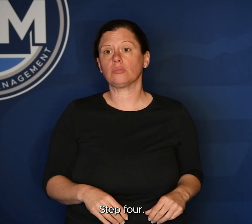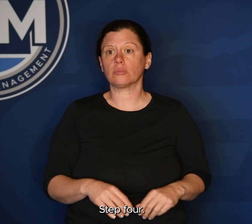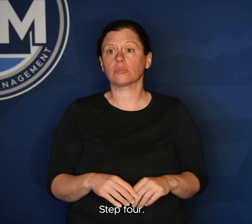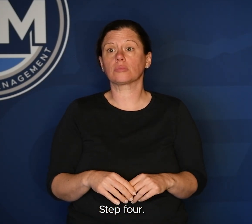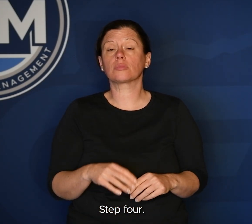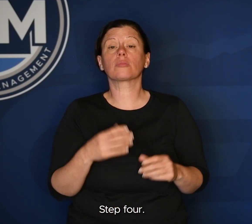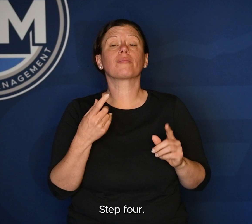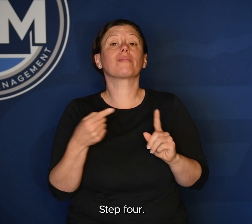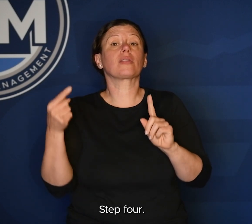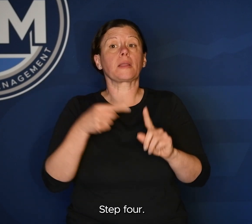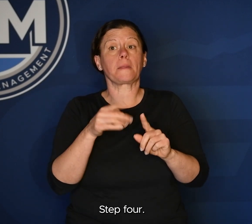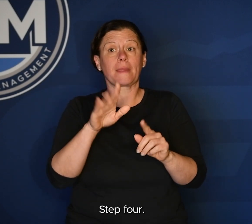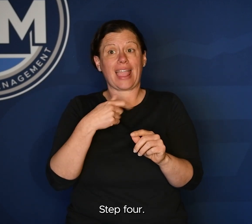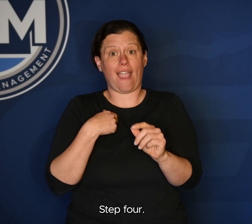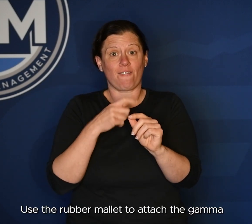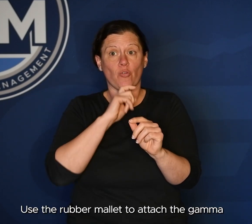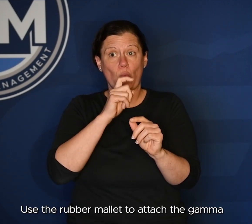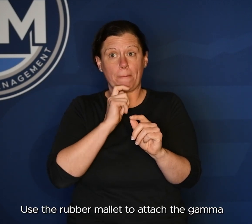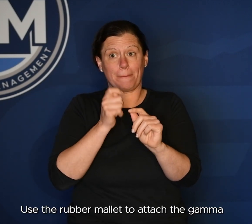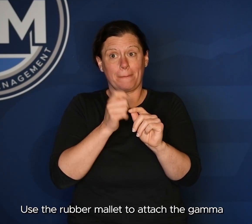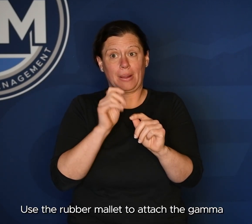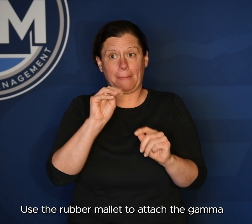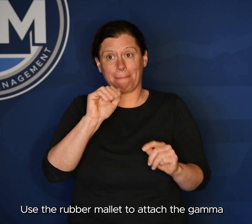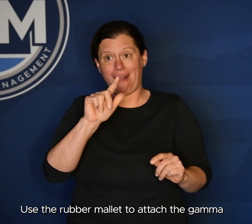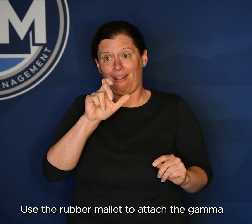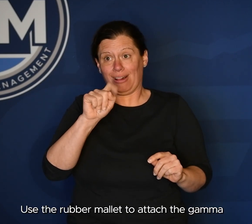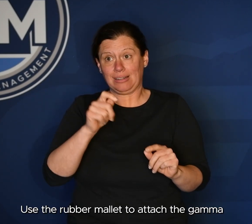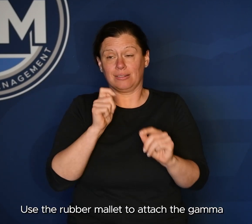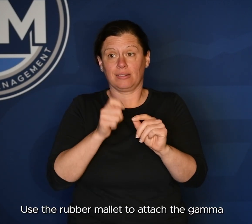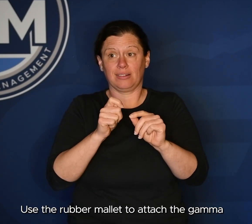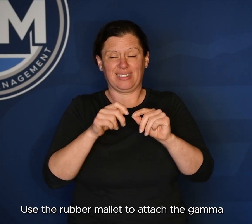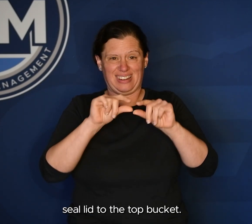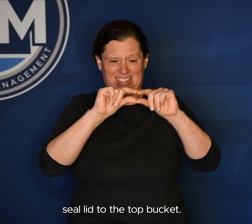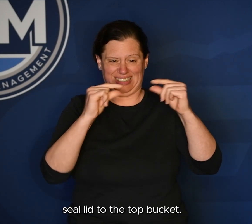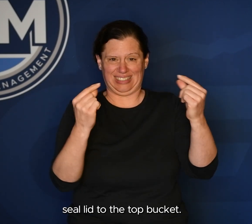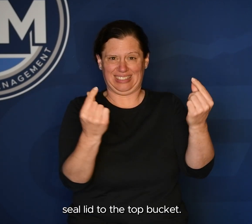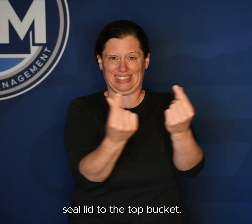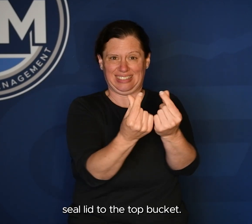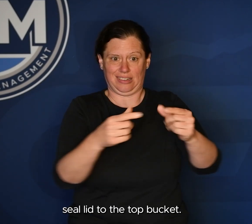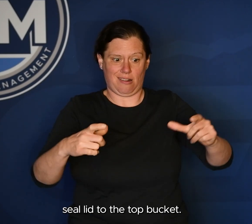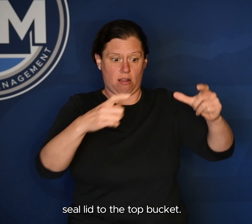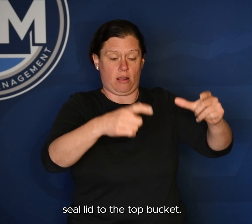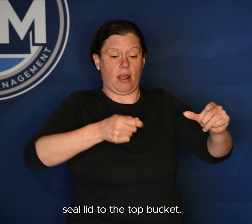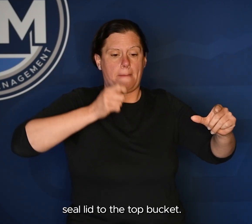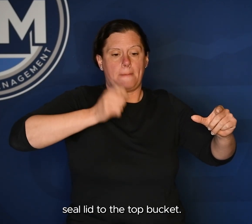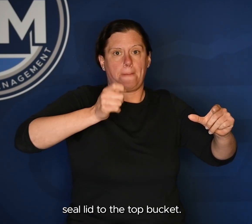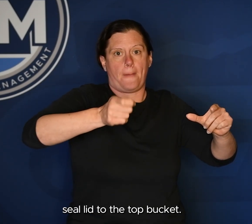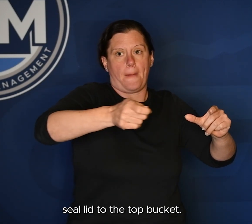Step 4. Use the rubber mallet to attach the Gamma Seal lid to the top bucket,